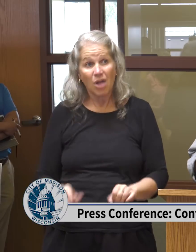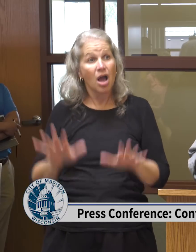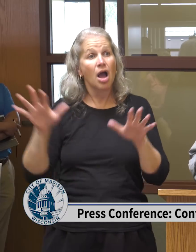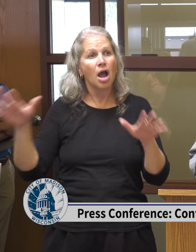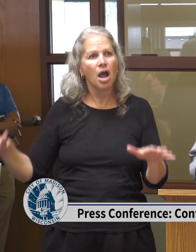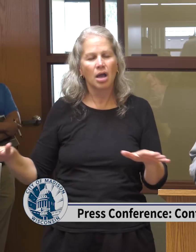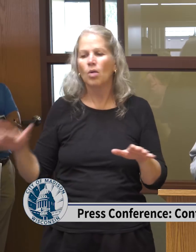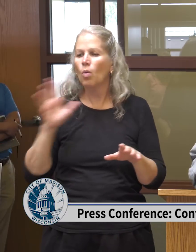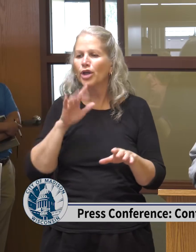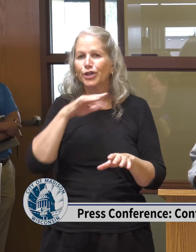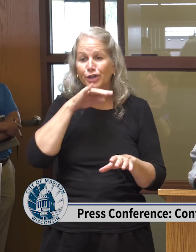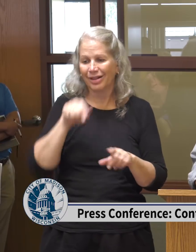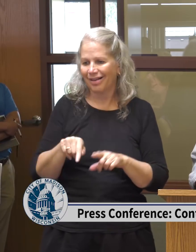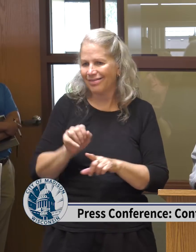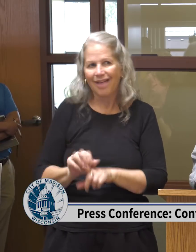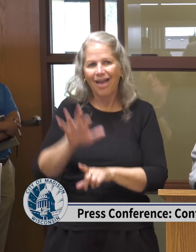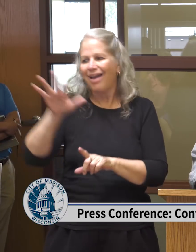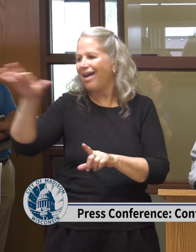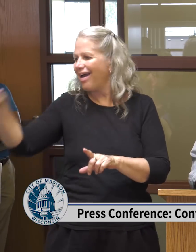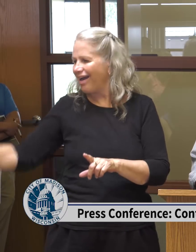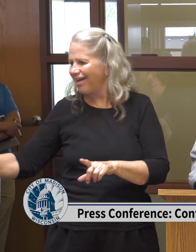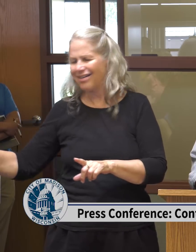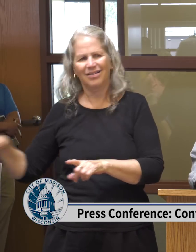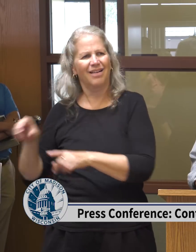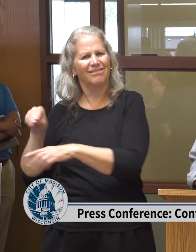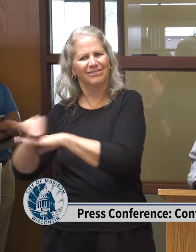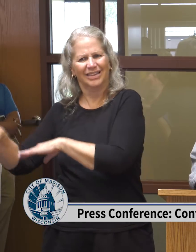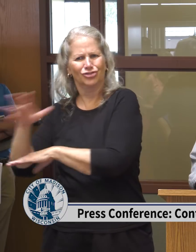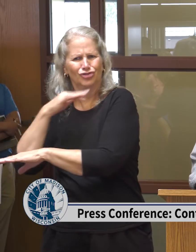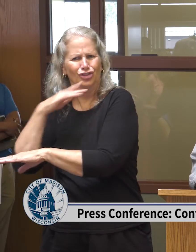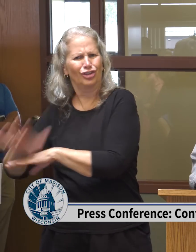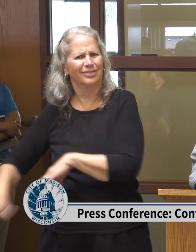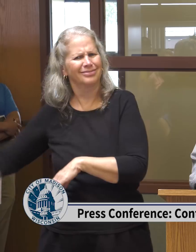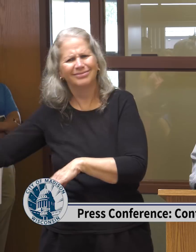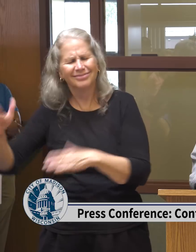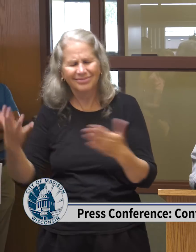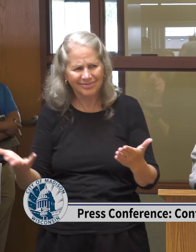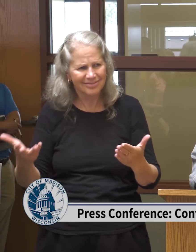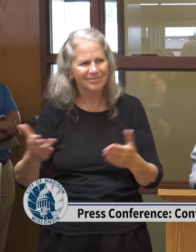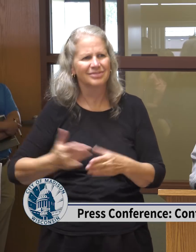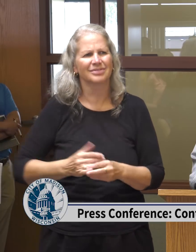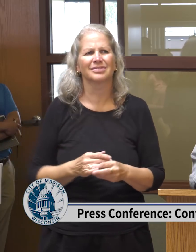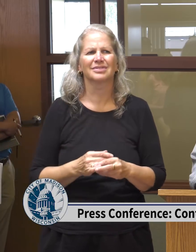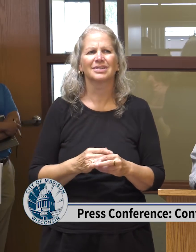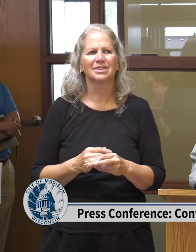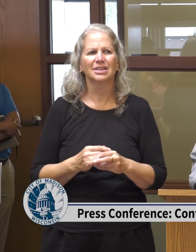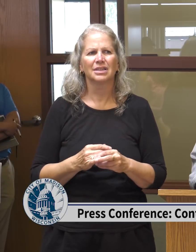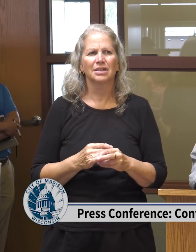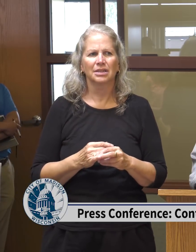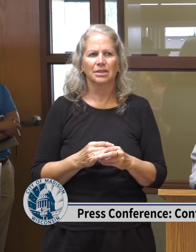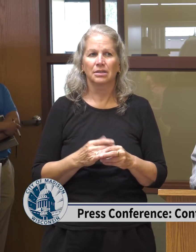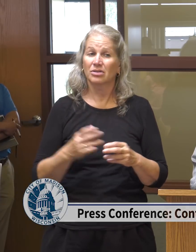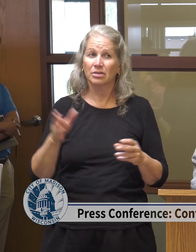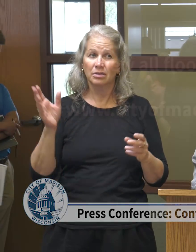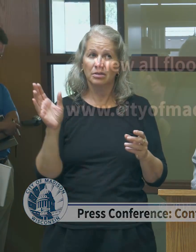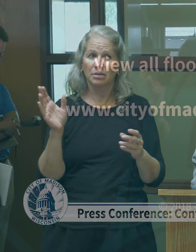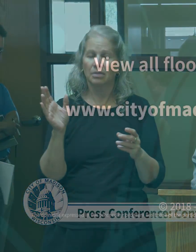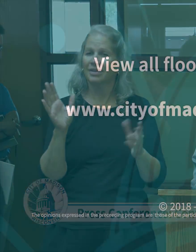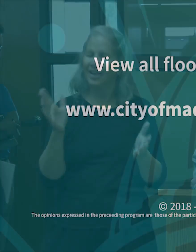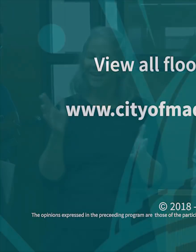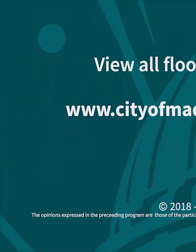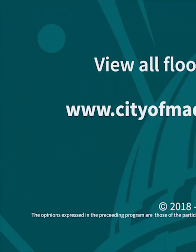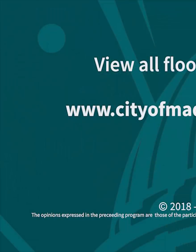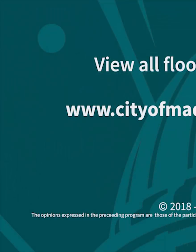City streets were not built to act as rivers. All right?